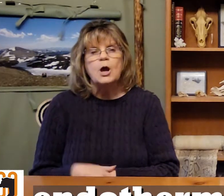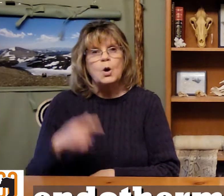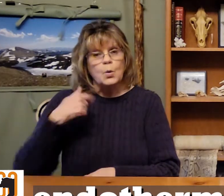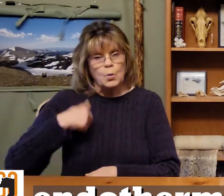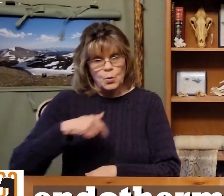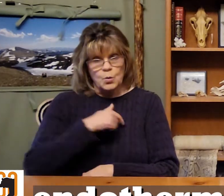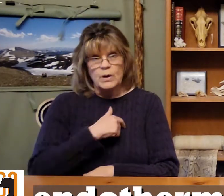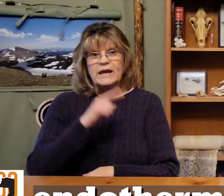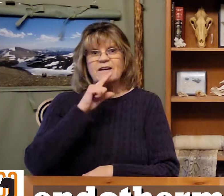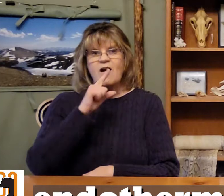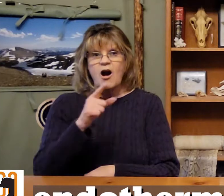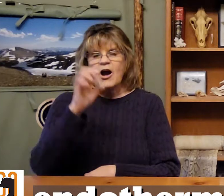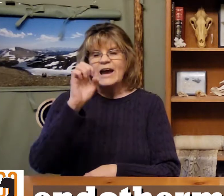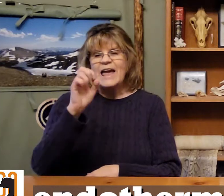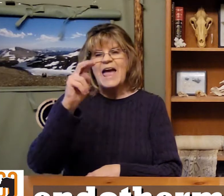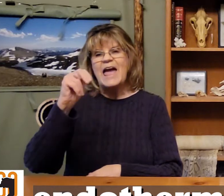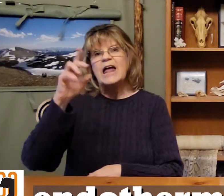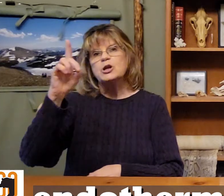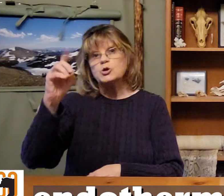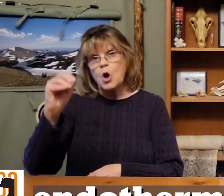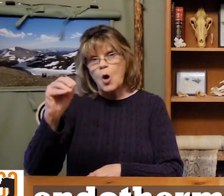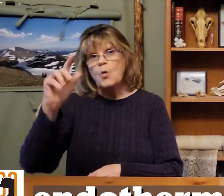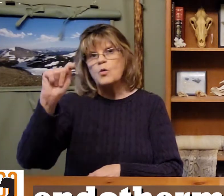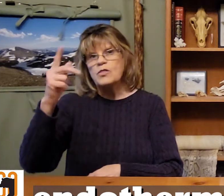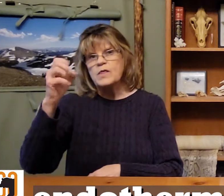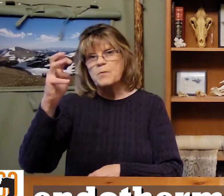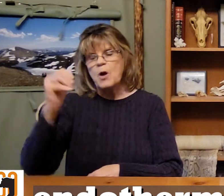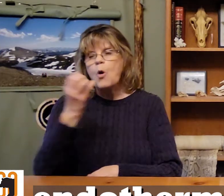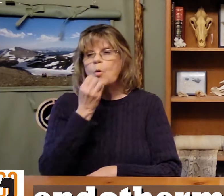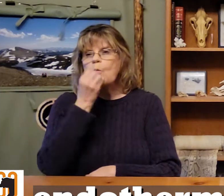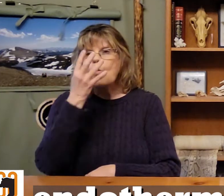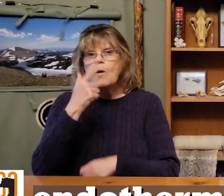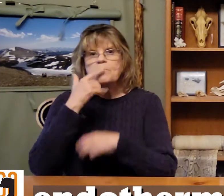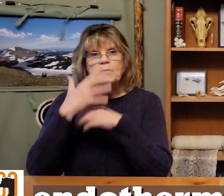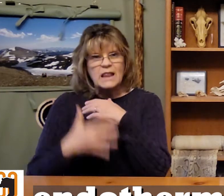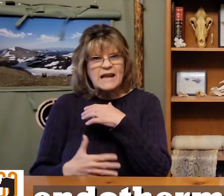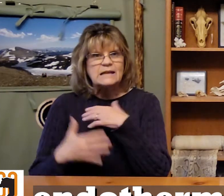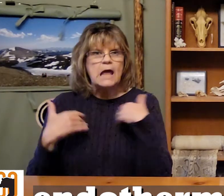We are endothermic, or warm-blooded animals.